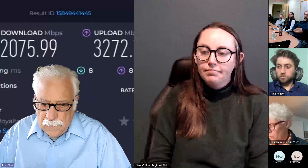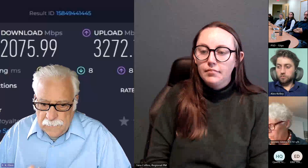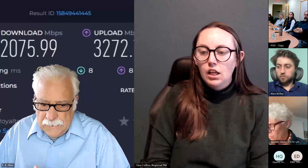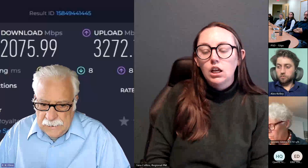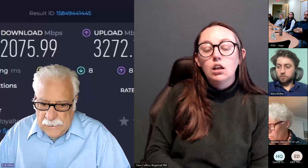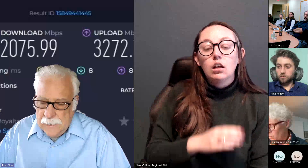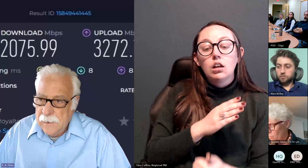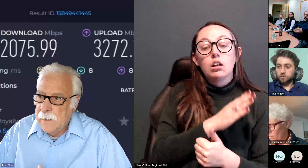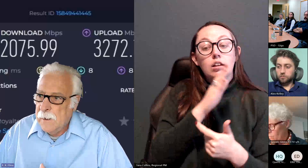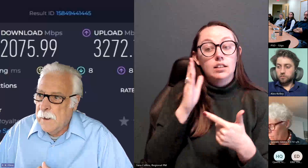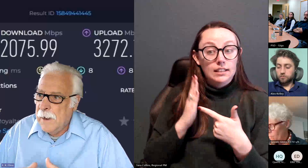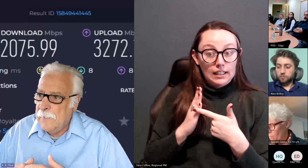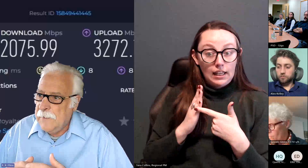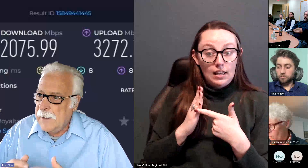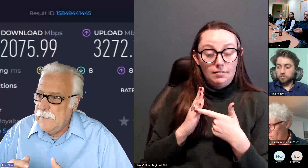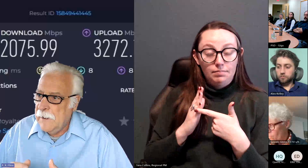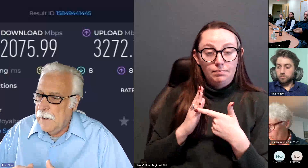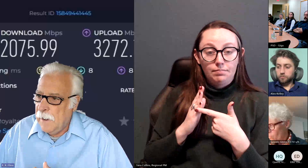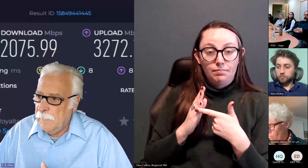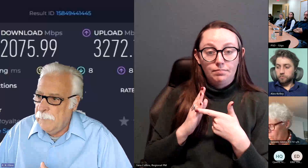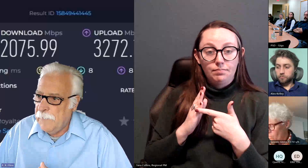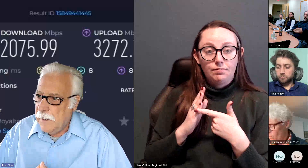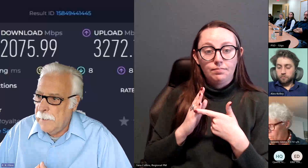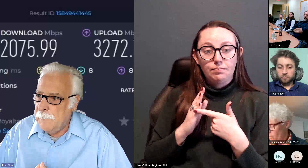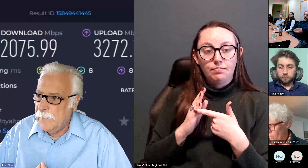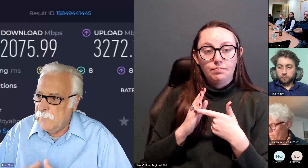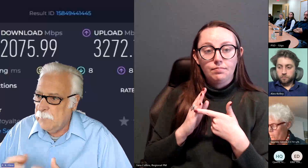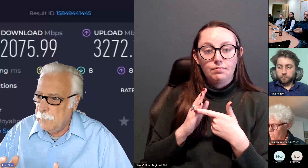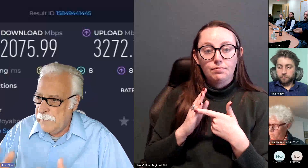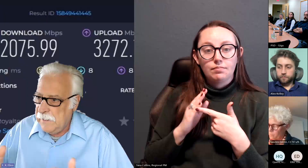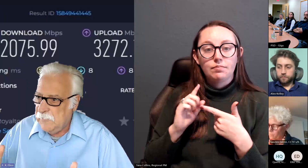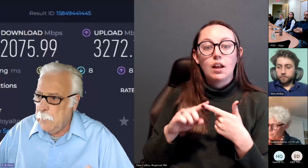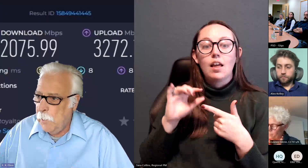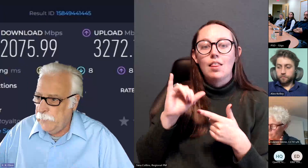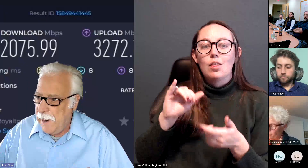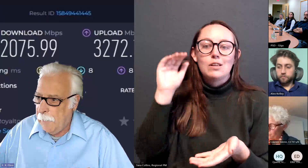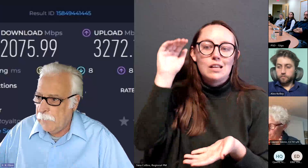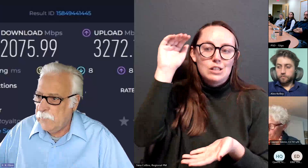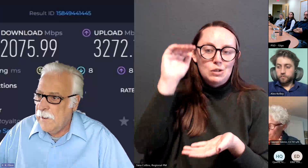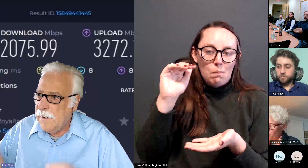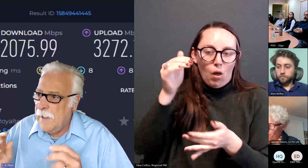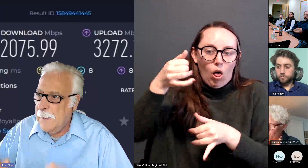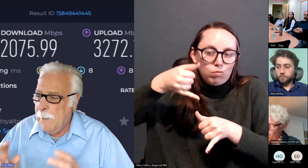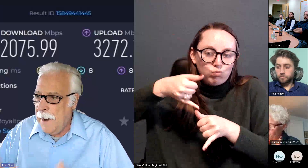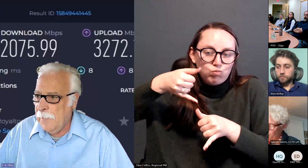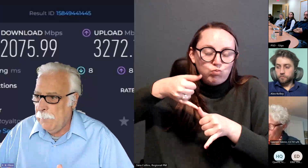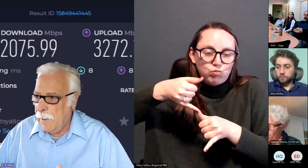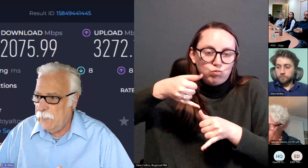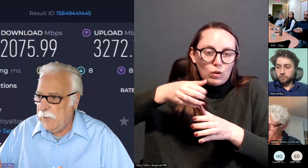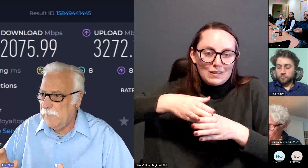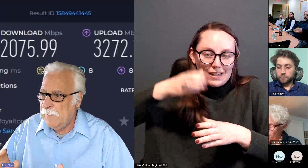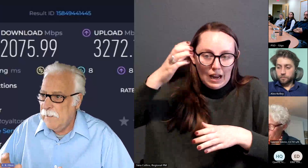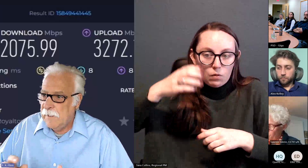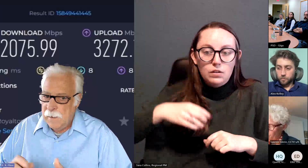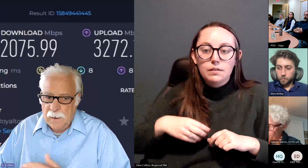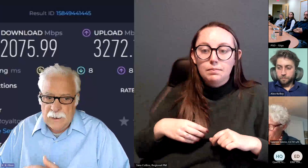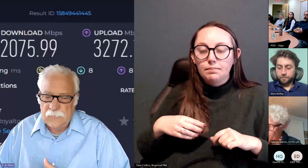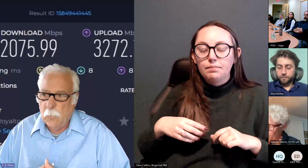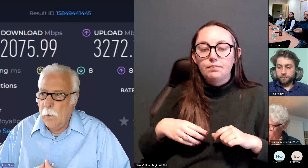to the idea of the small towers. Now, that pilot